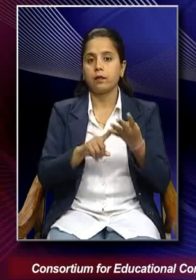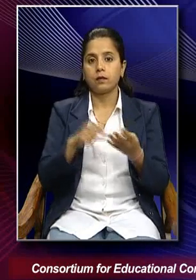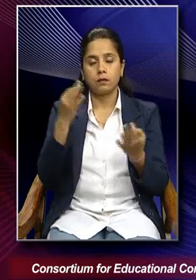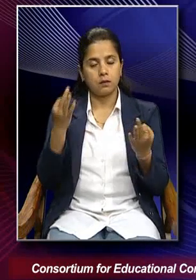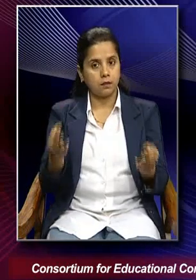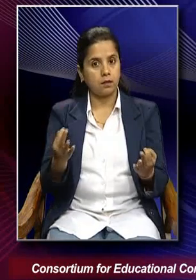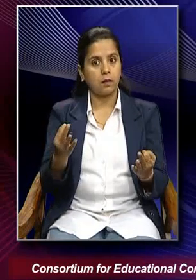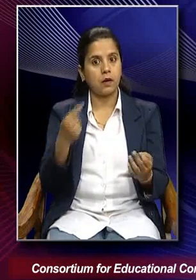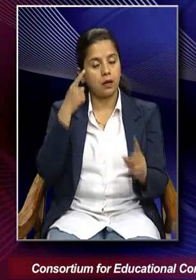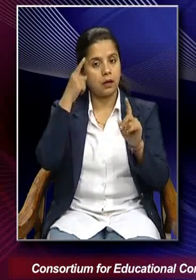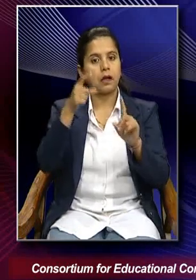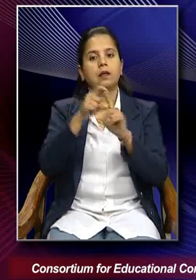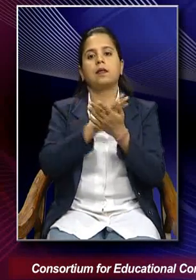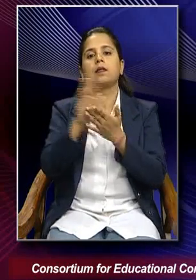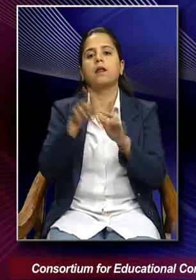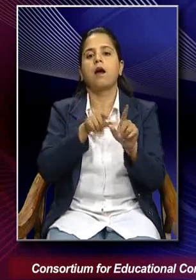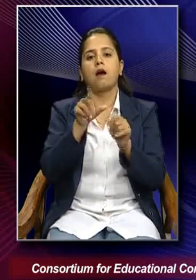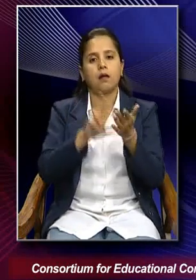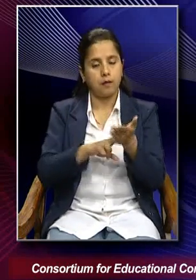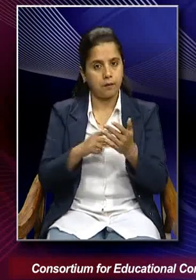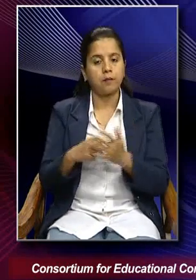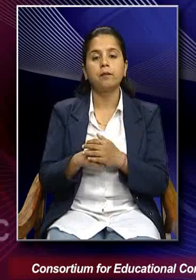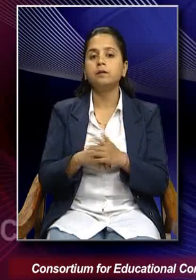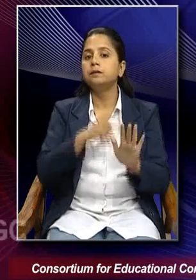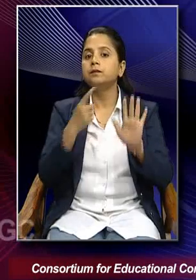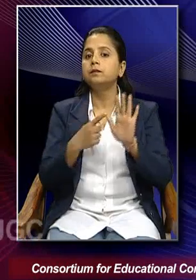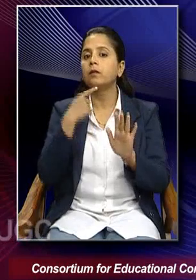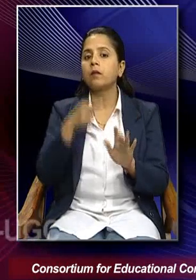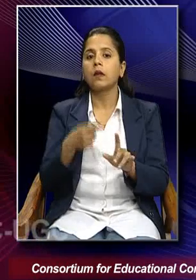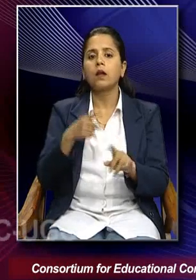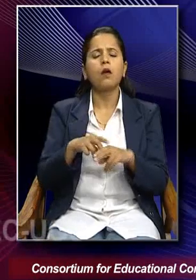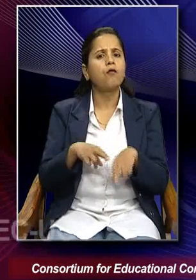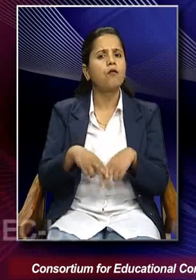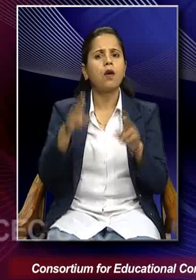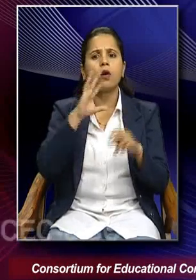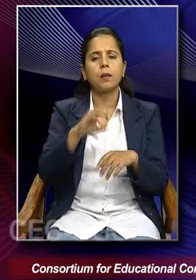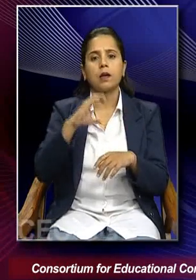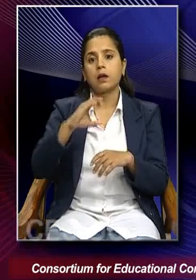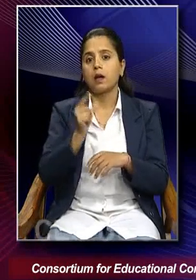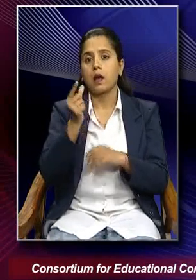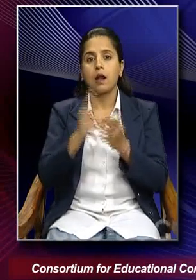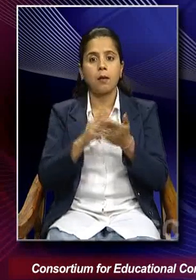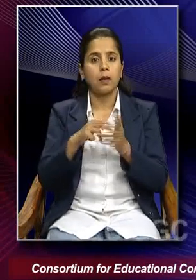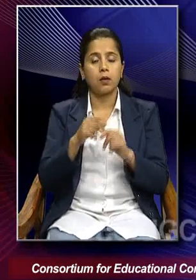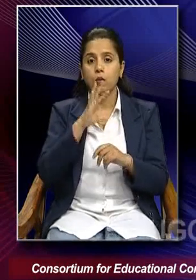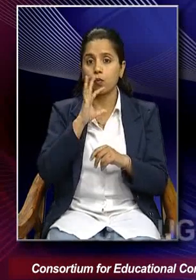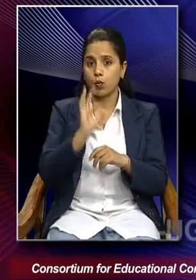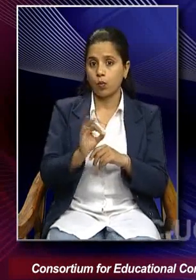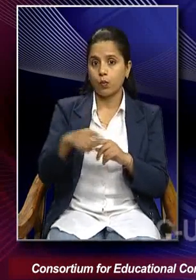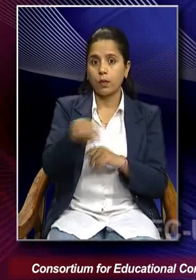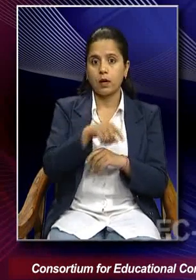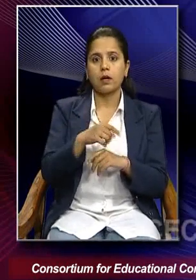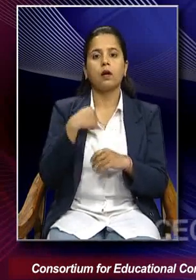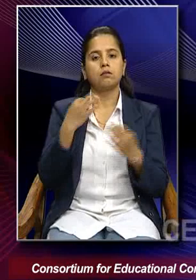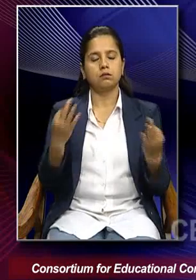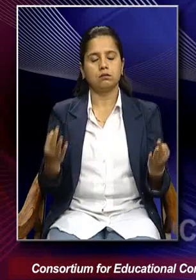meditation, which is dhyan, and ultimately culminating in the state of